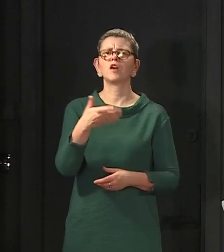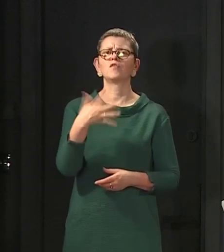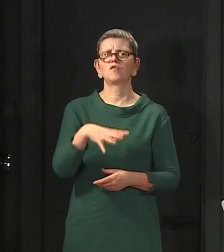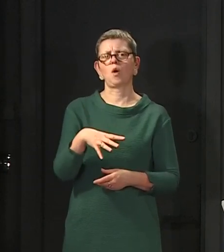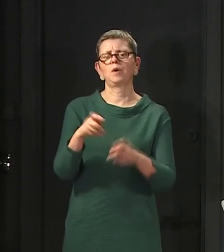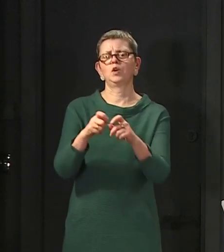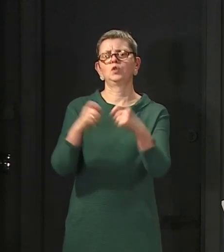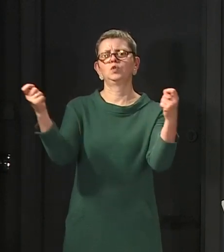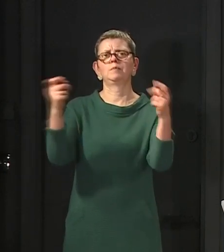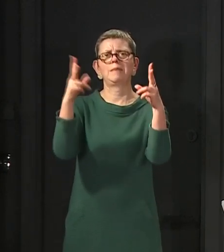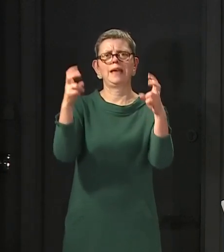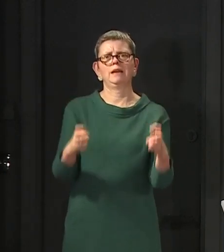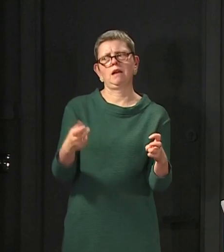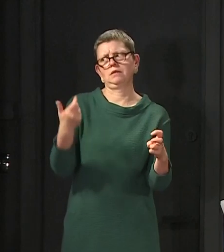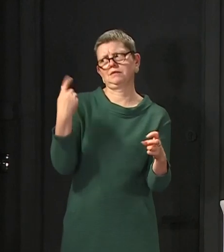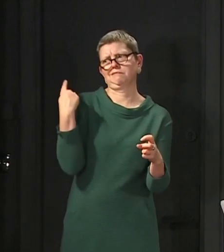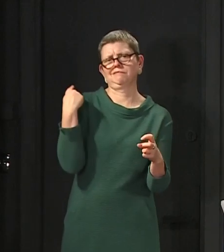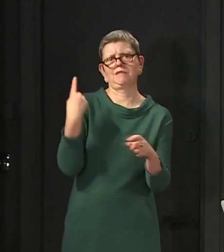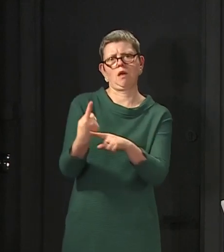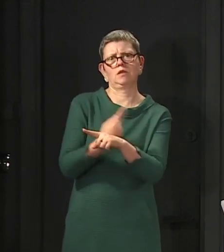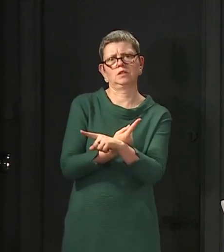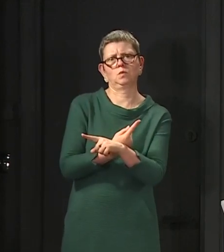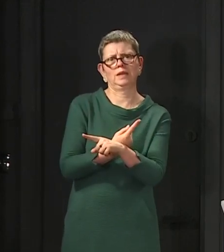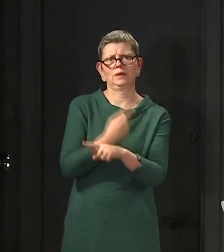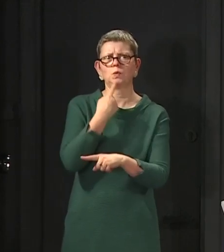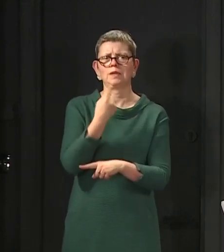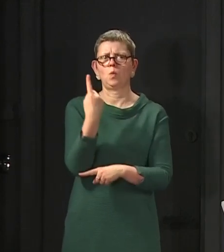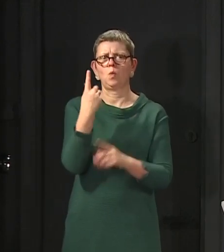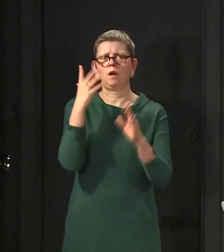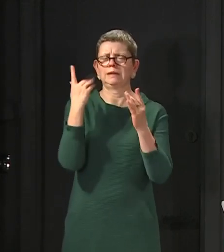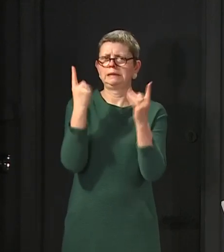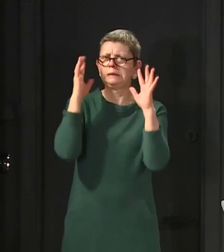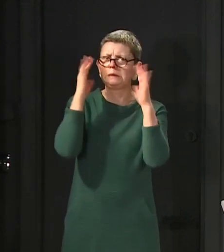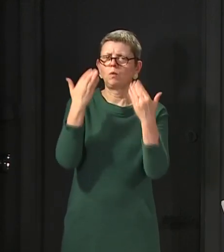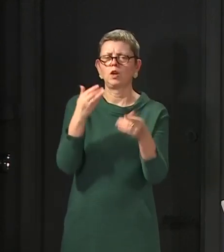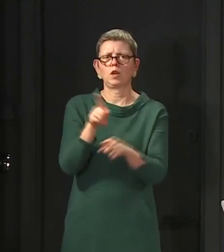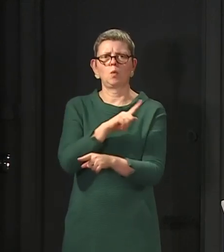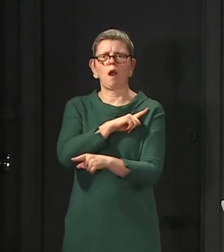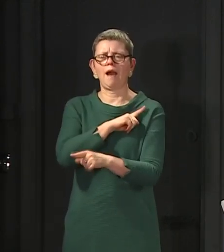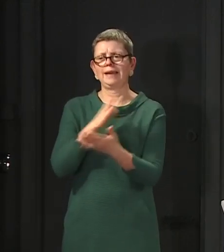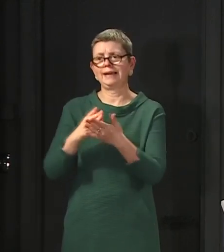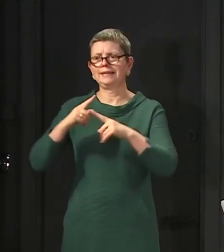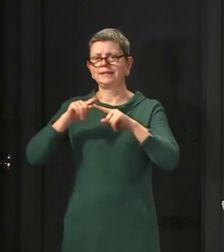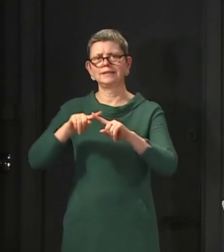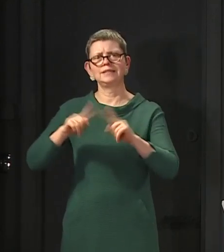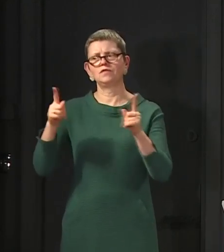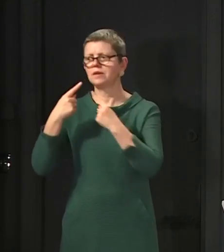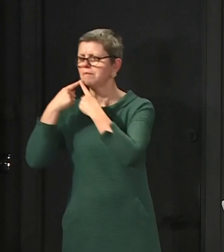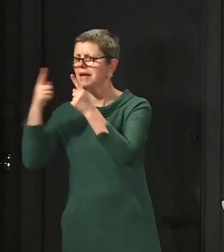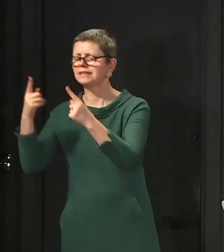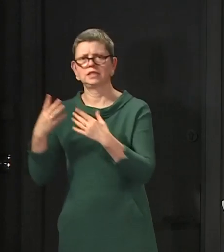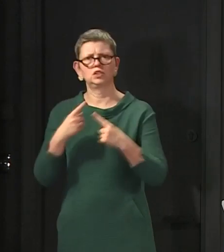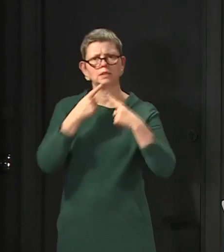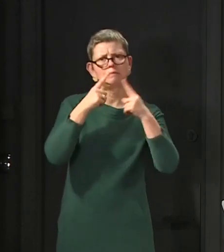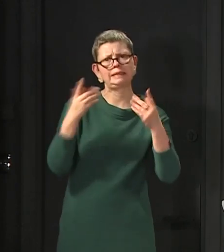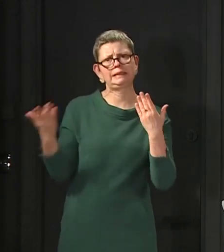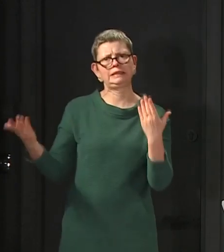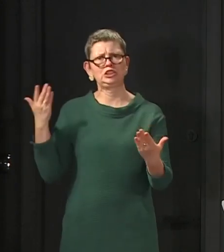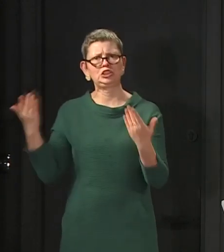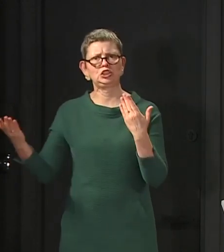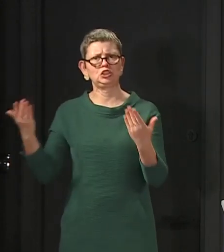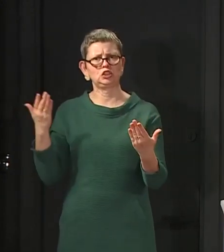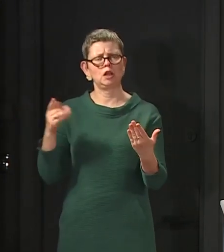you said that after your conversation with the Prime Minister, you sort of indicated that you were on the same page re-messaging. Has